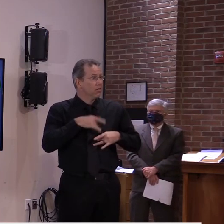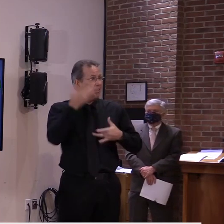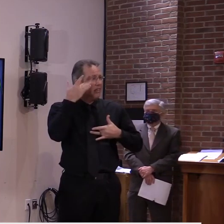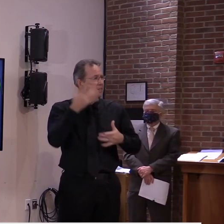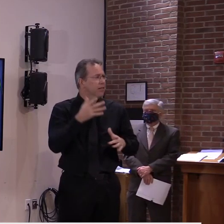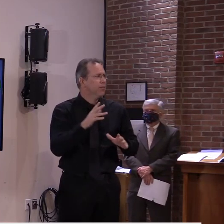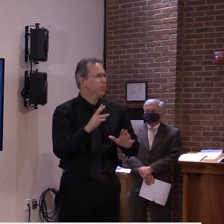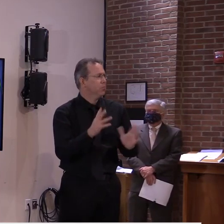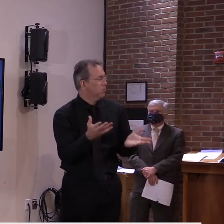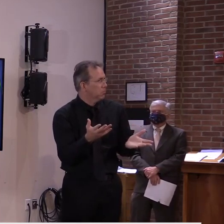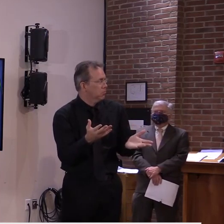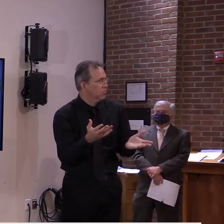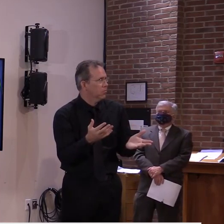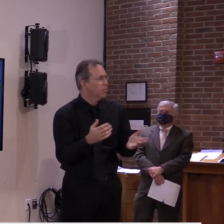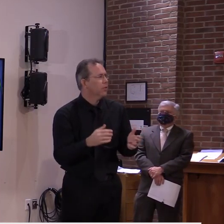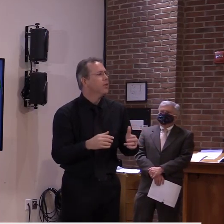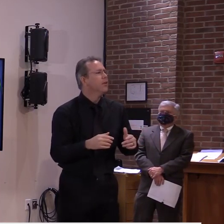wastewater.